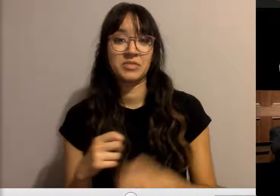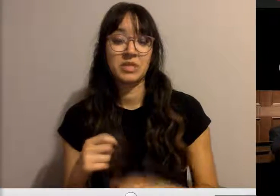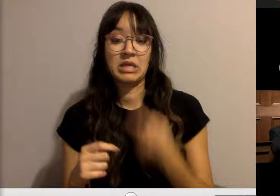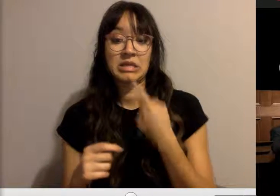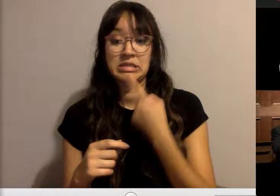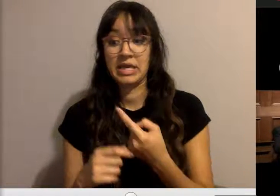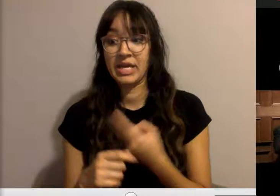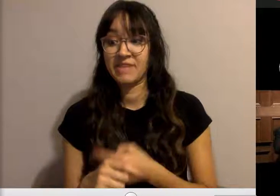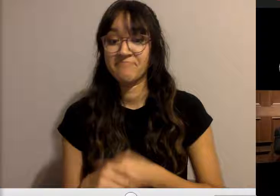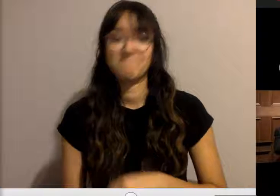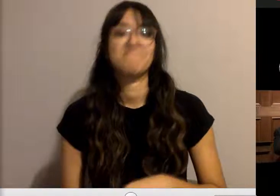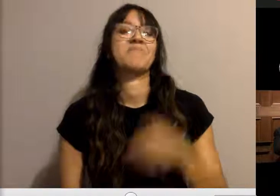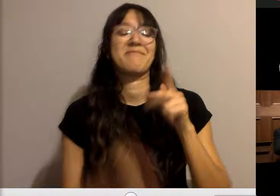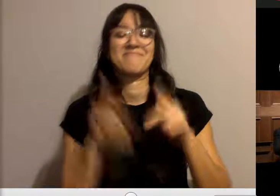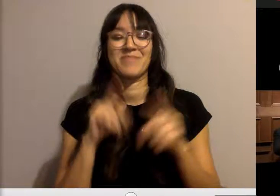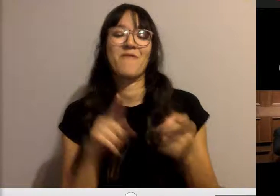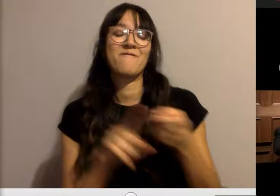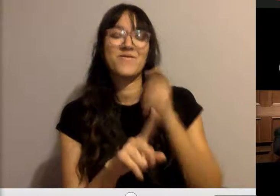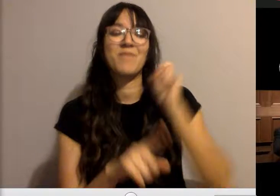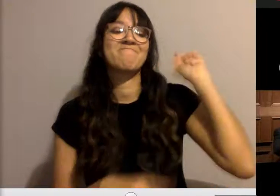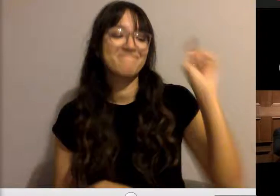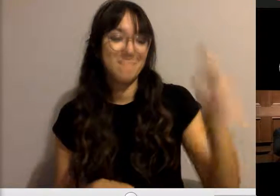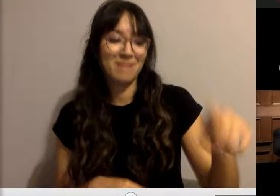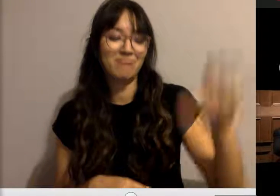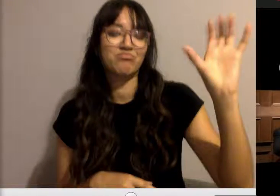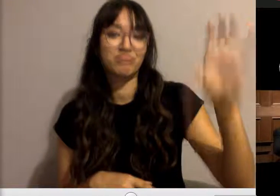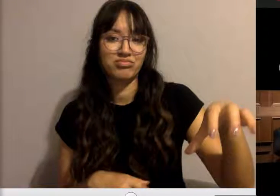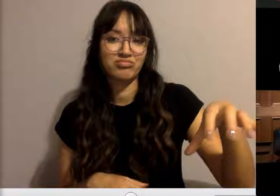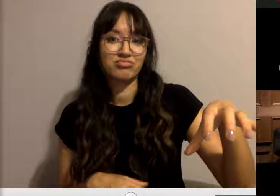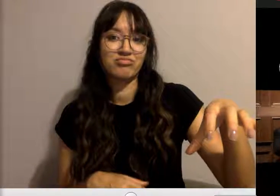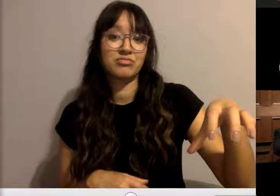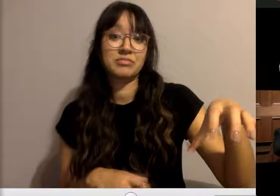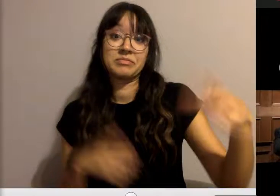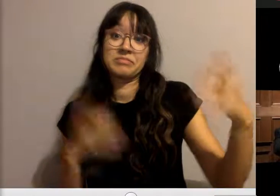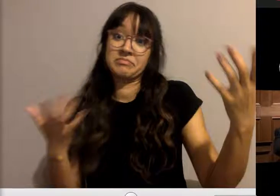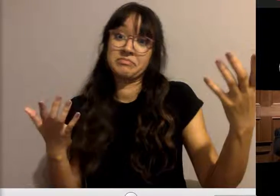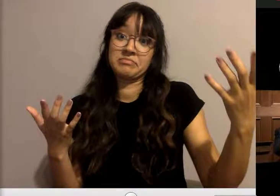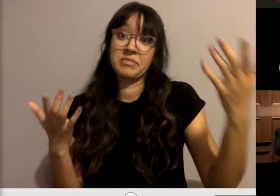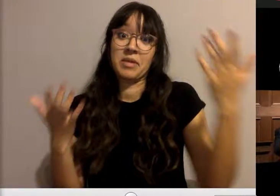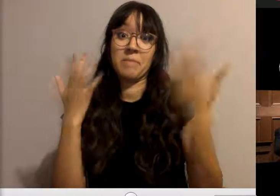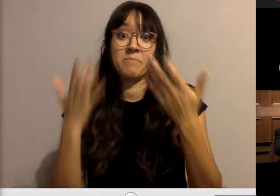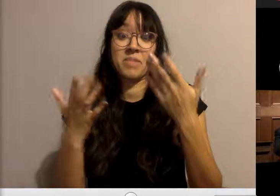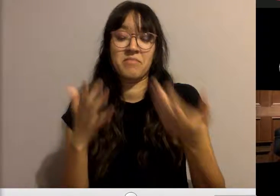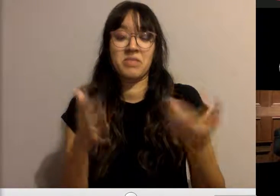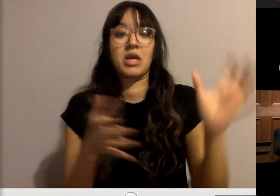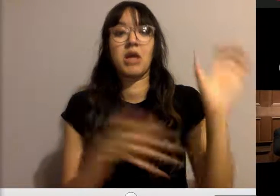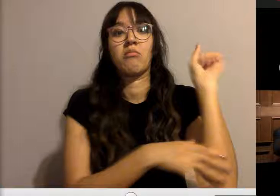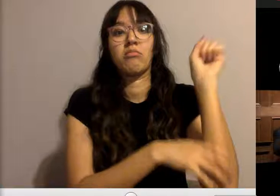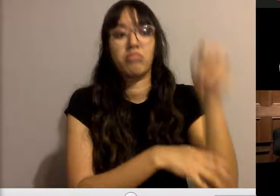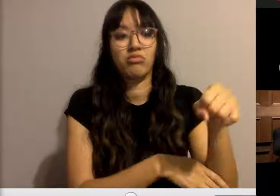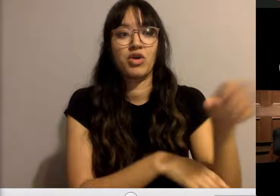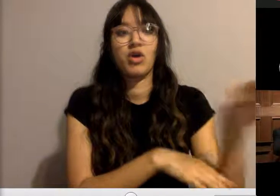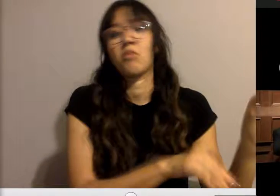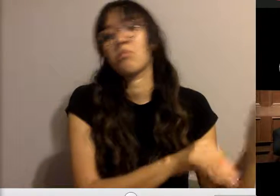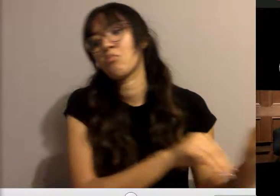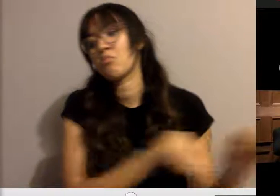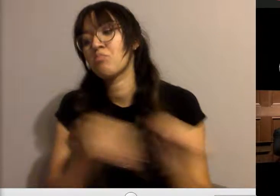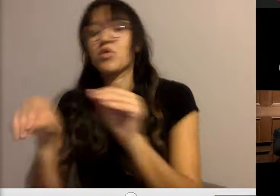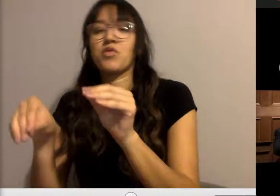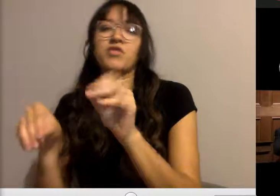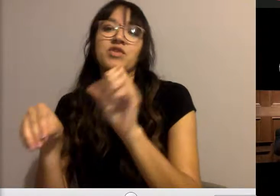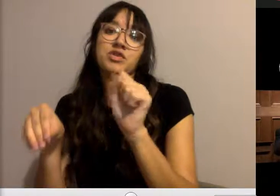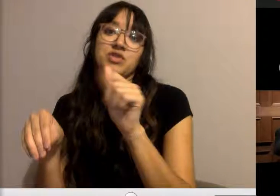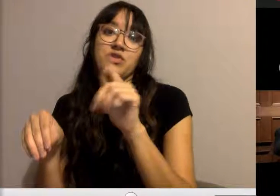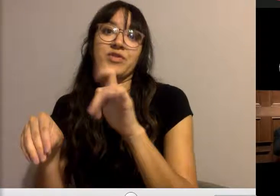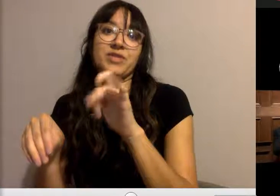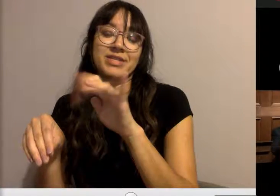from. And it's quite possible that they went to Sardinia or Sicily after they're defeated. We don't know if they're coming west to